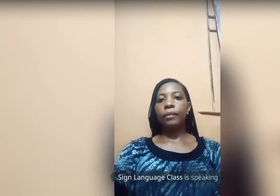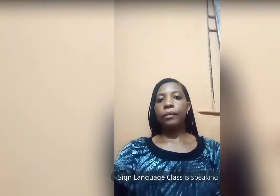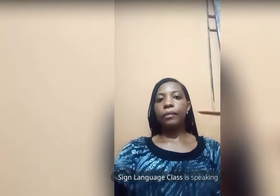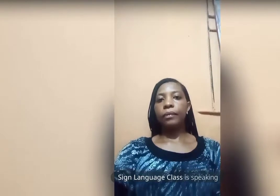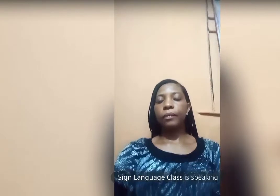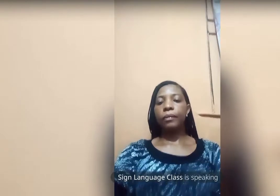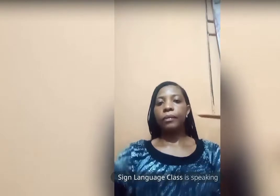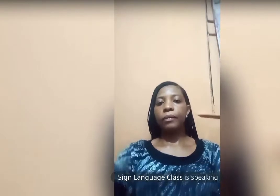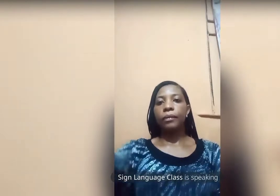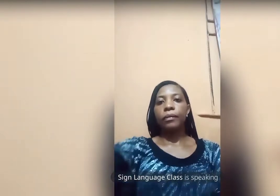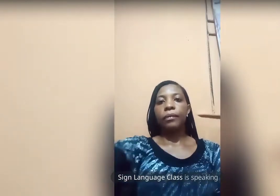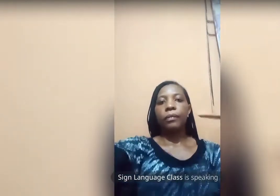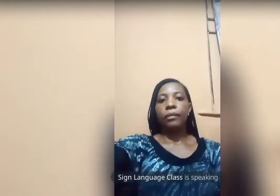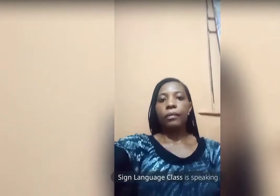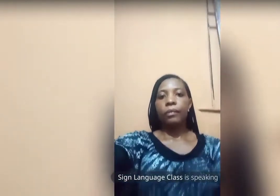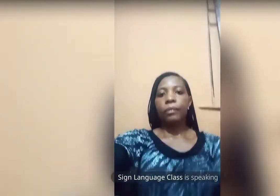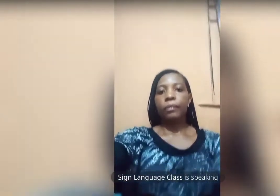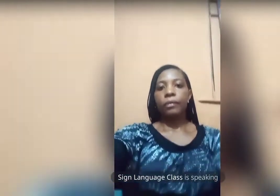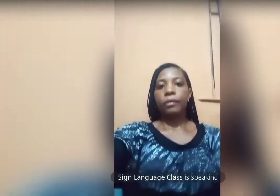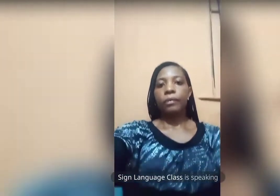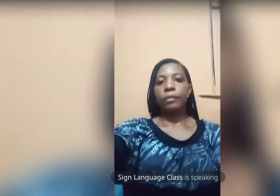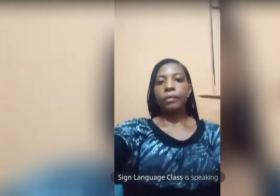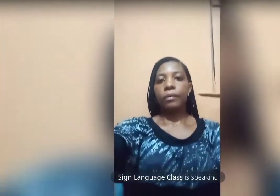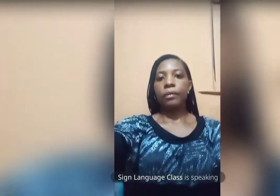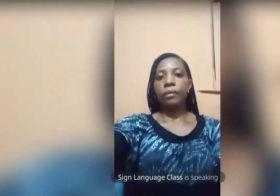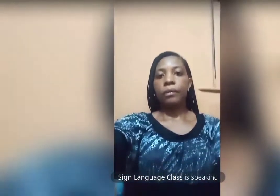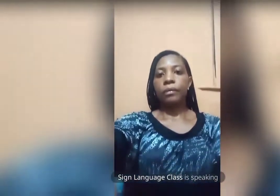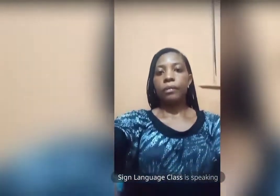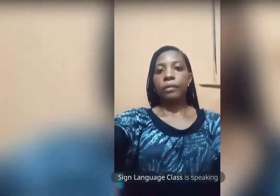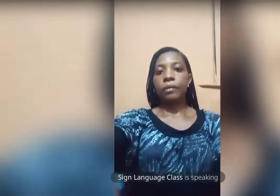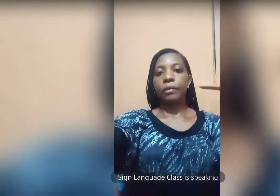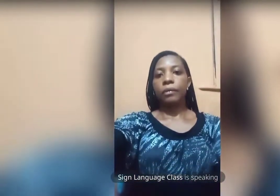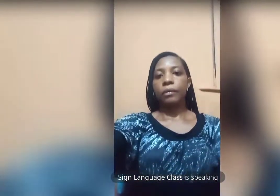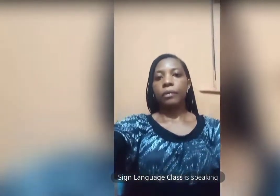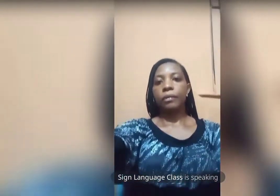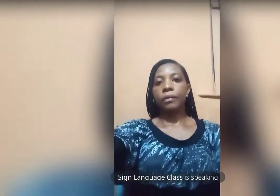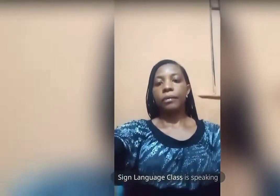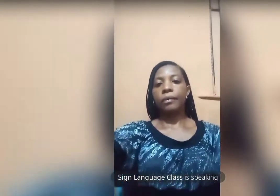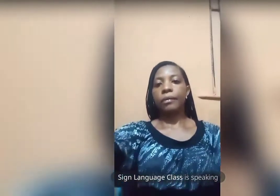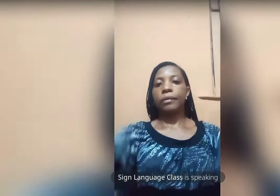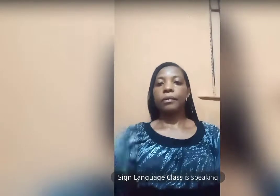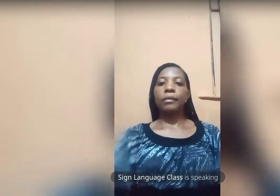confused. Please, I'm begging because I'm confused. I don't know who you could just call right now.